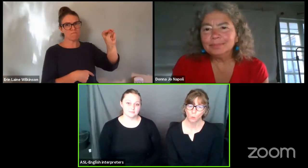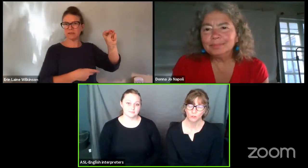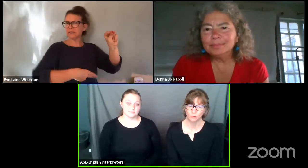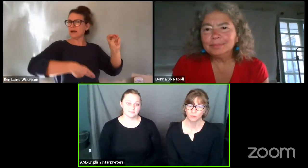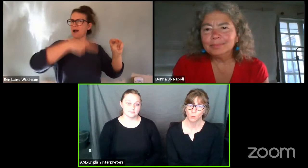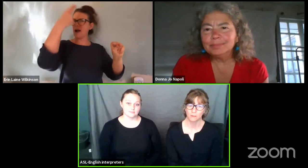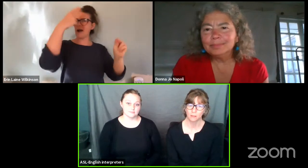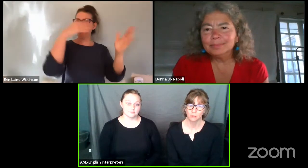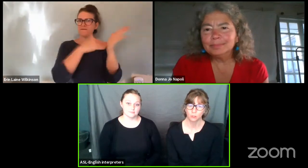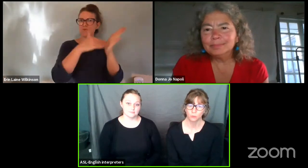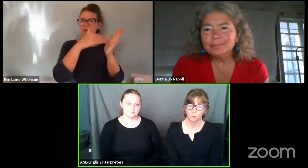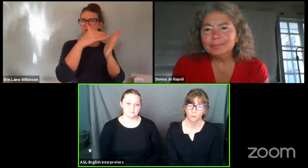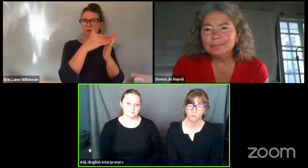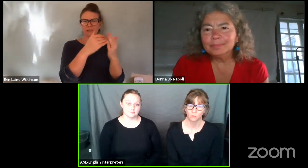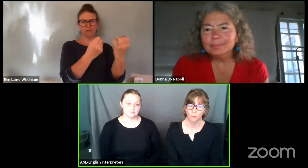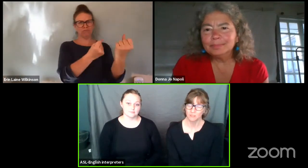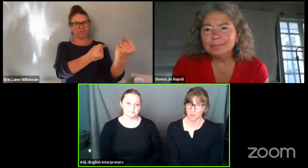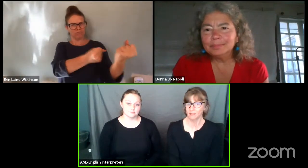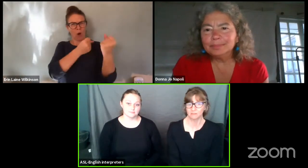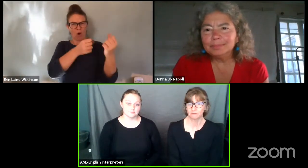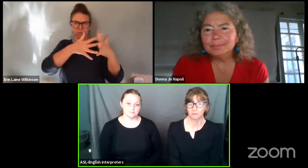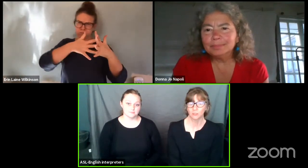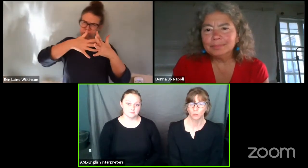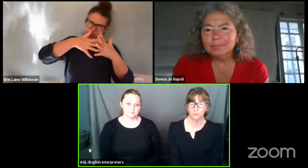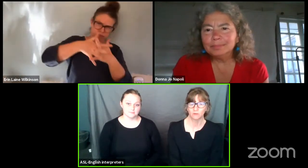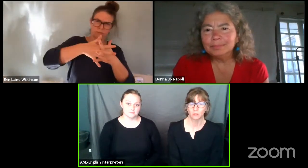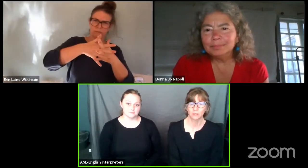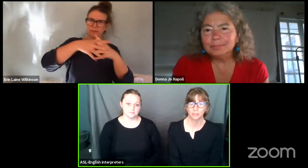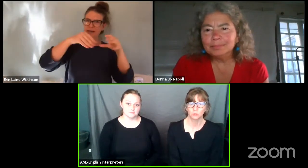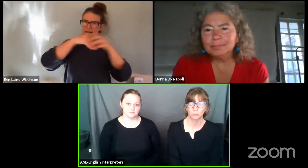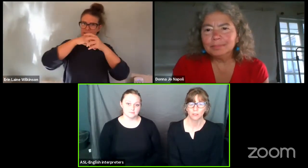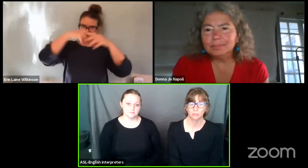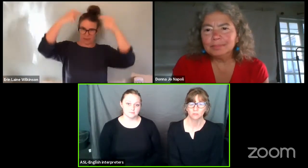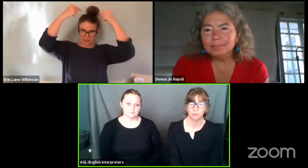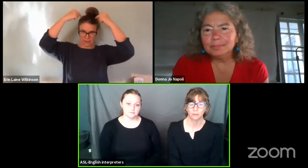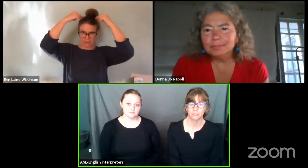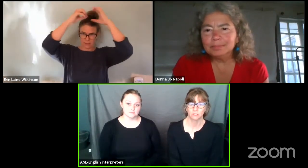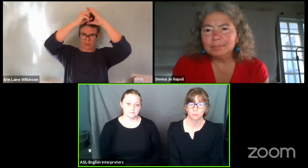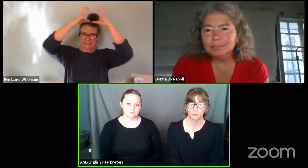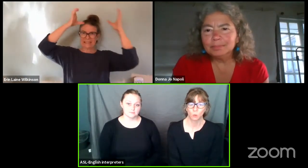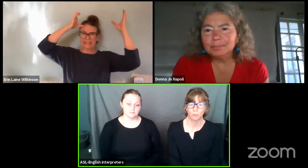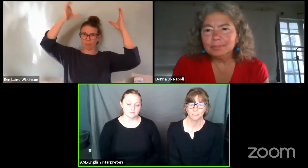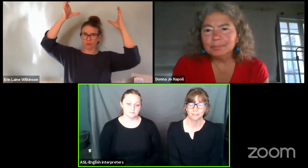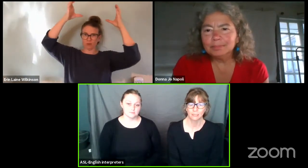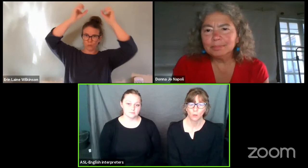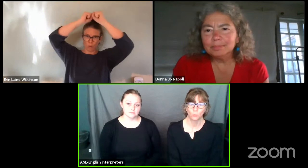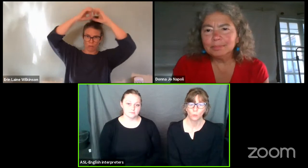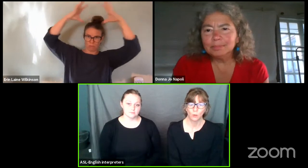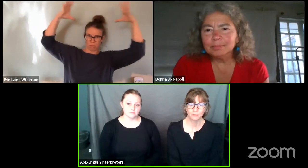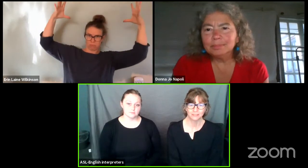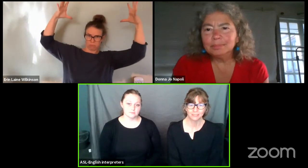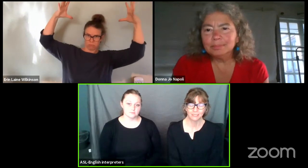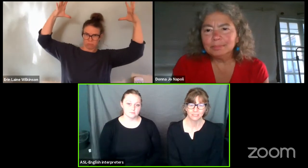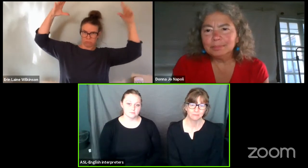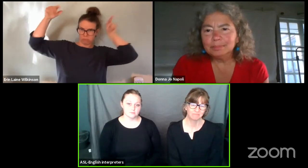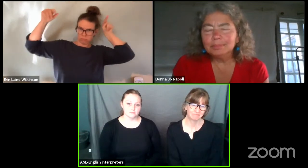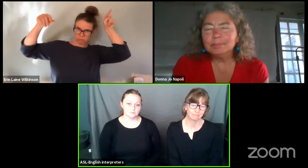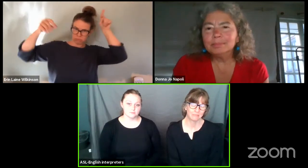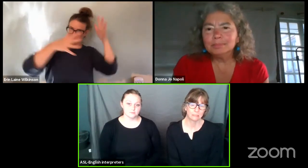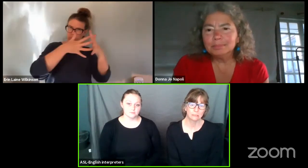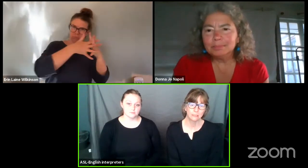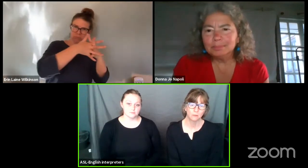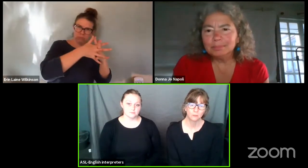no, which would be one unit, one form. It's highly frequent, very entrenched, very robust